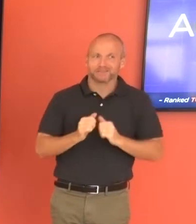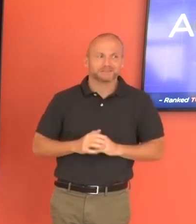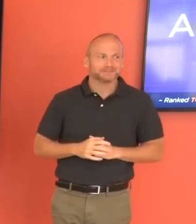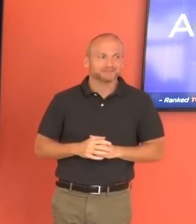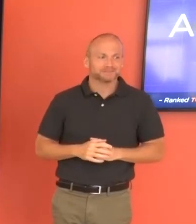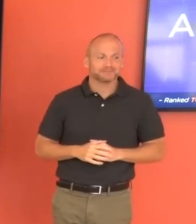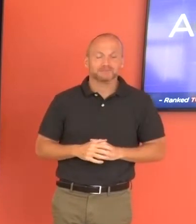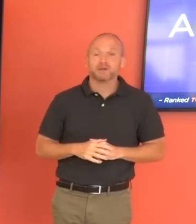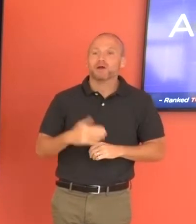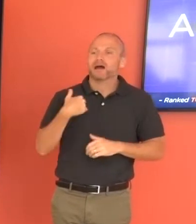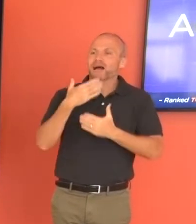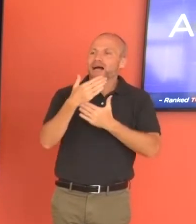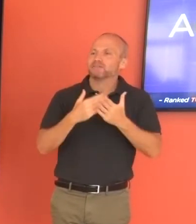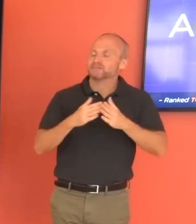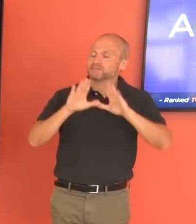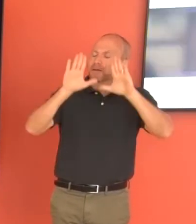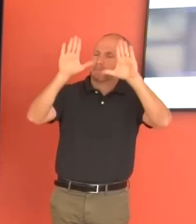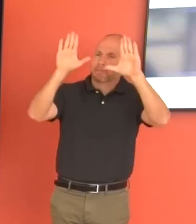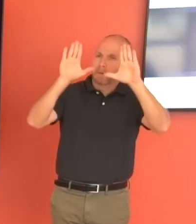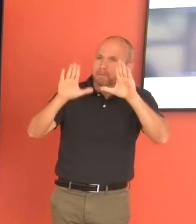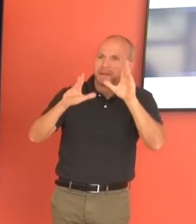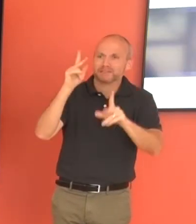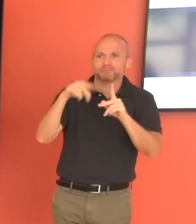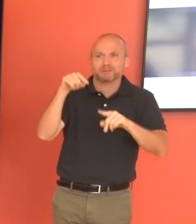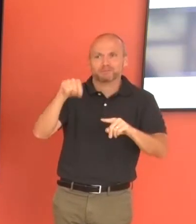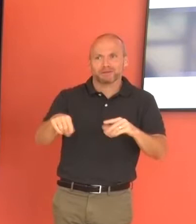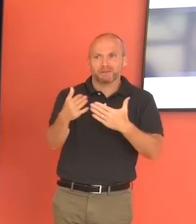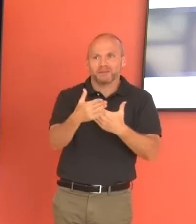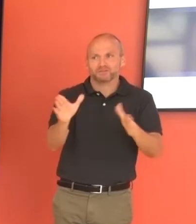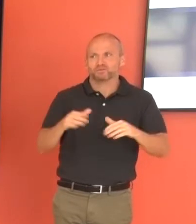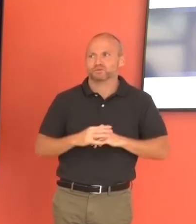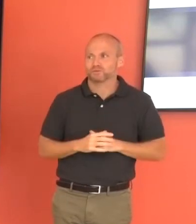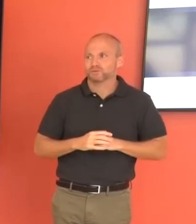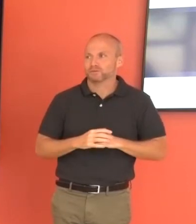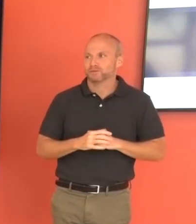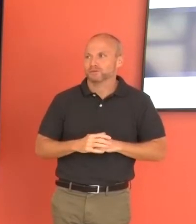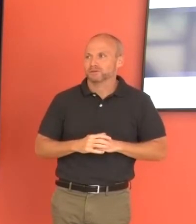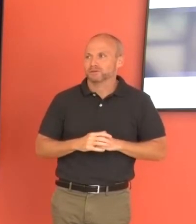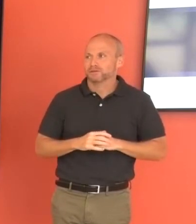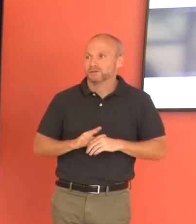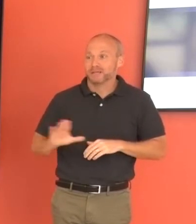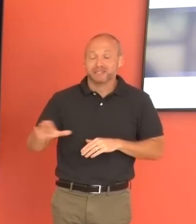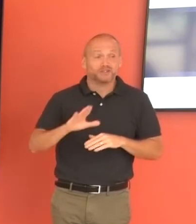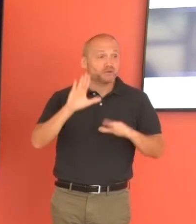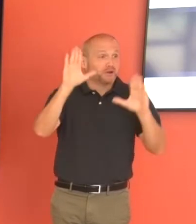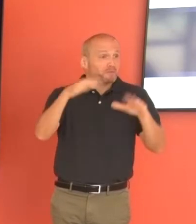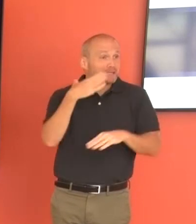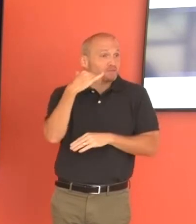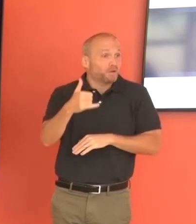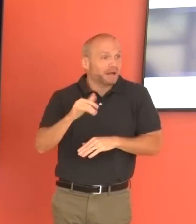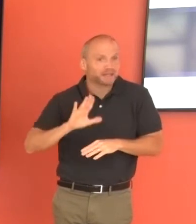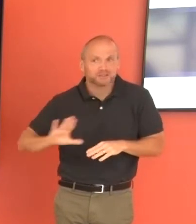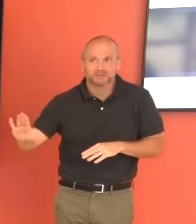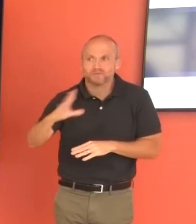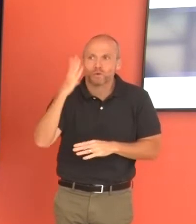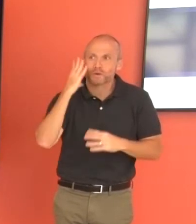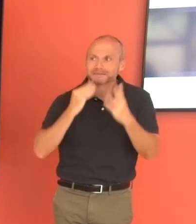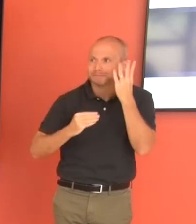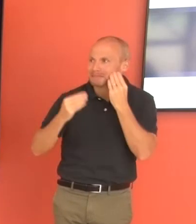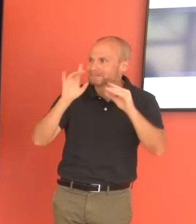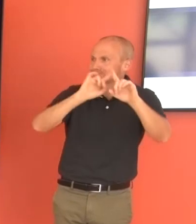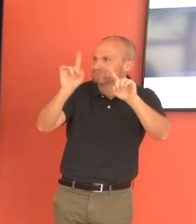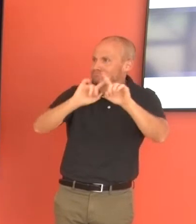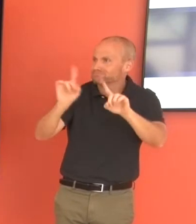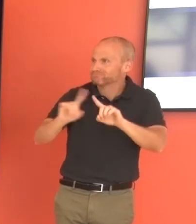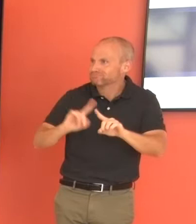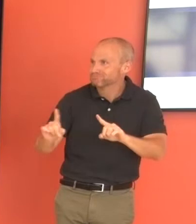We've got some amazing people in this room, and you're amazing because of everything that you've been through and your lived experiences. So